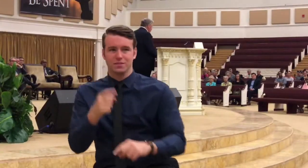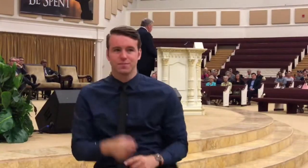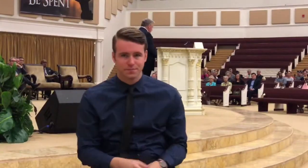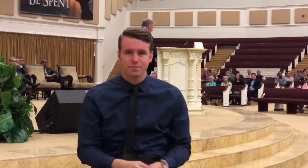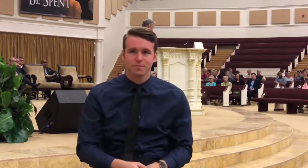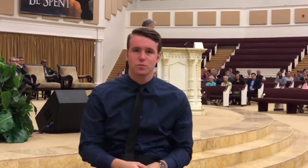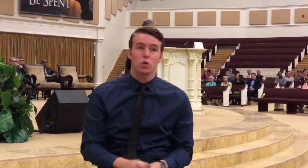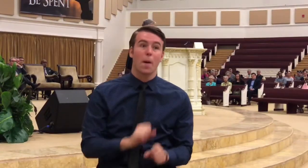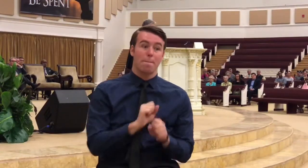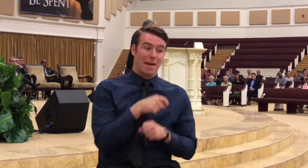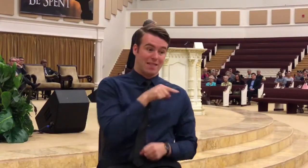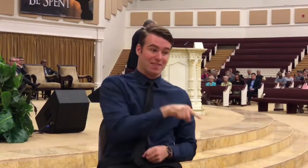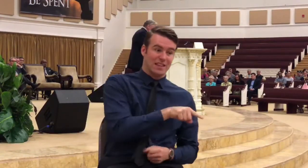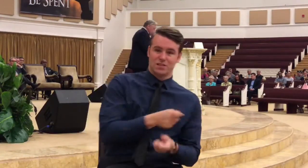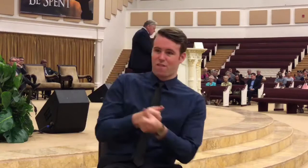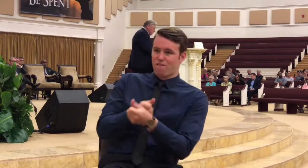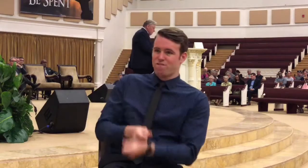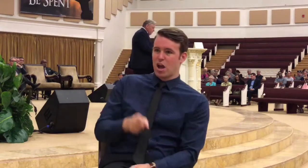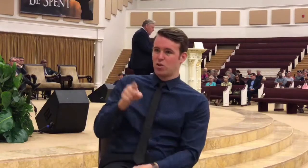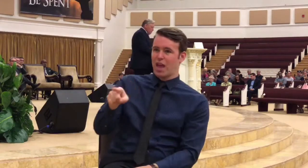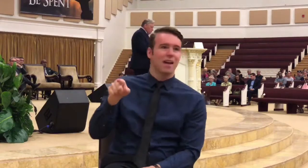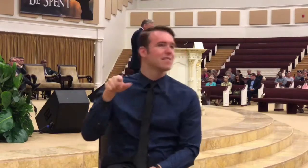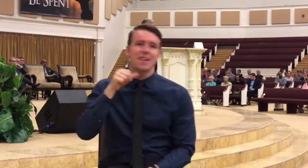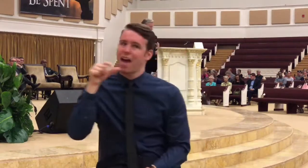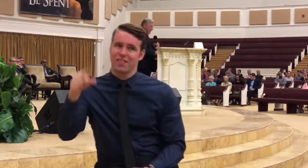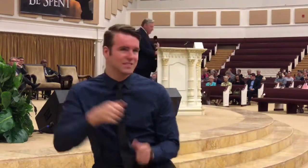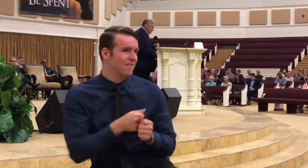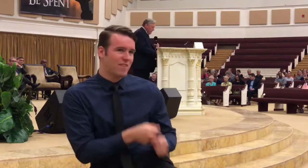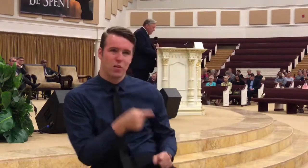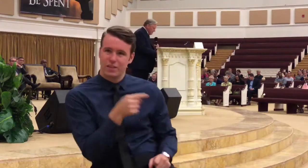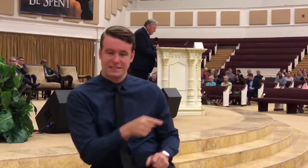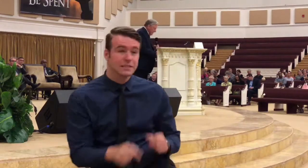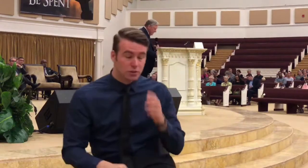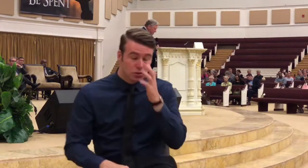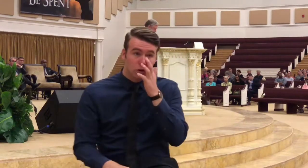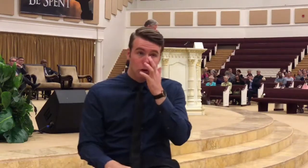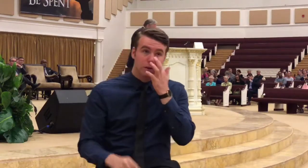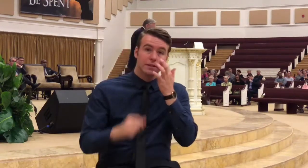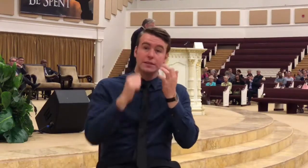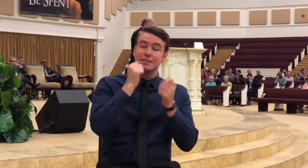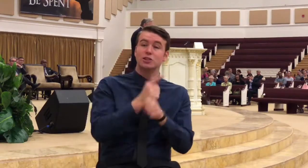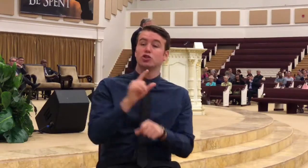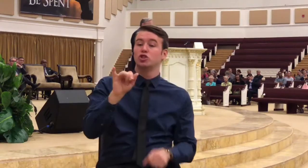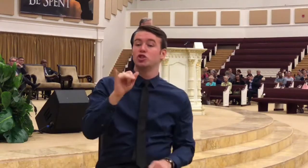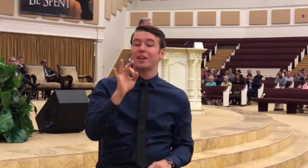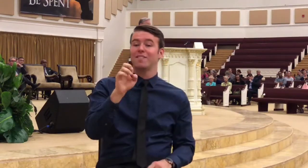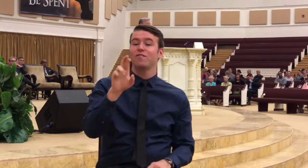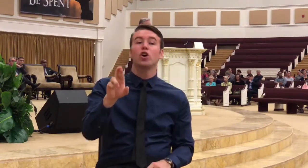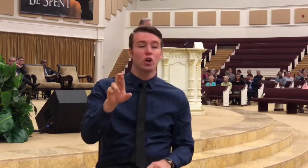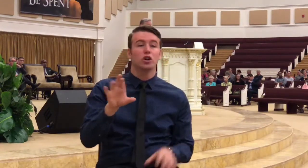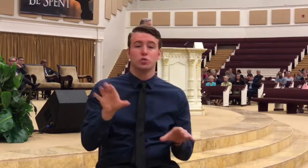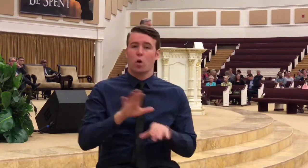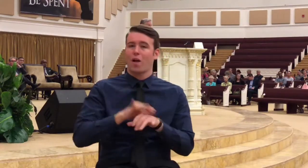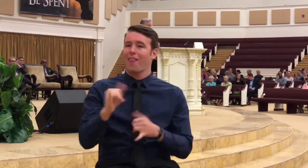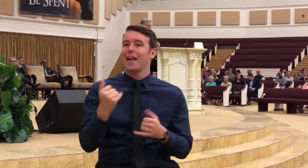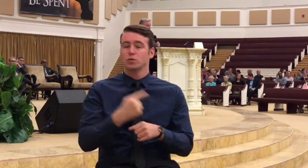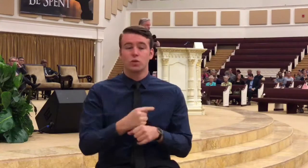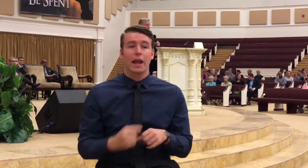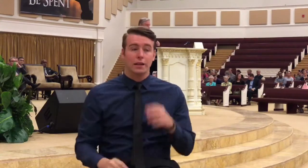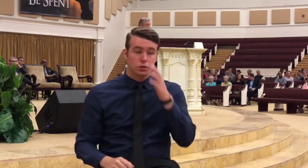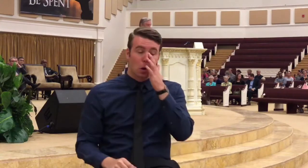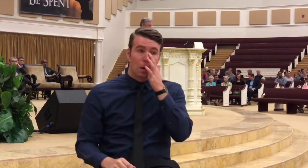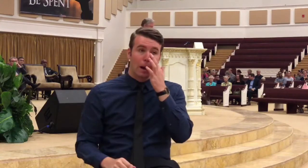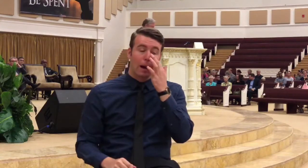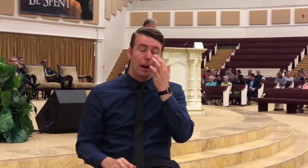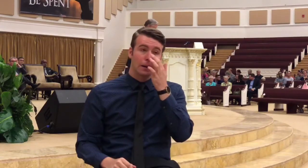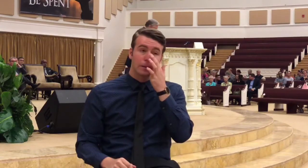of the process. So, and Sister Jennifer and others worked on that today, and many other things going on that